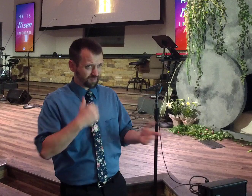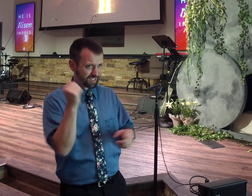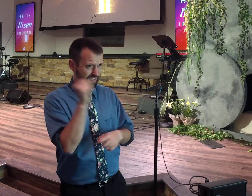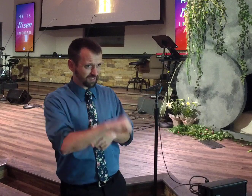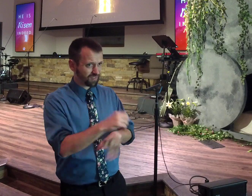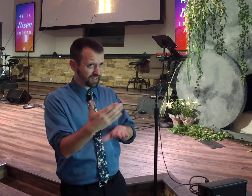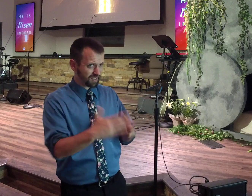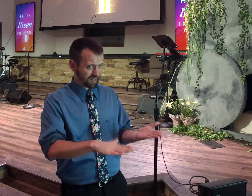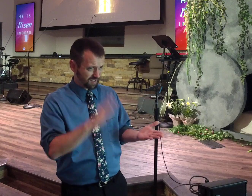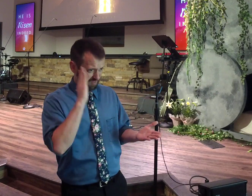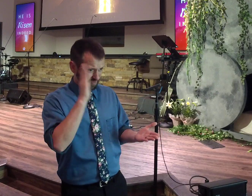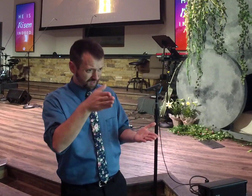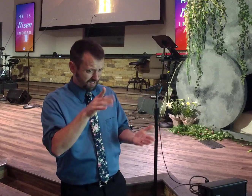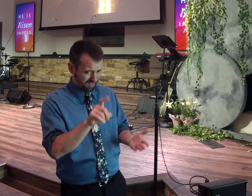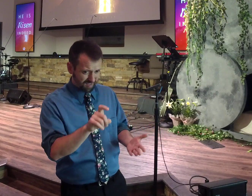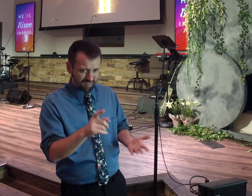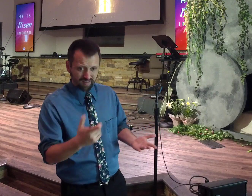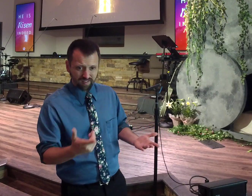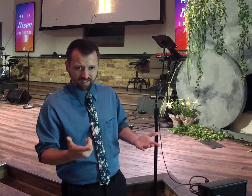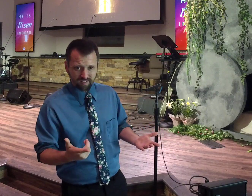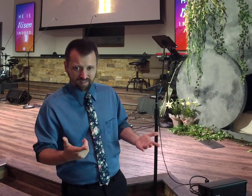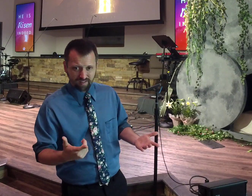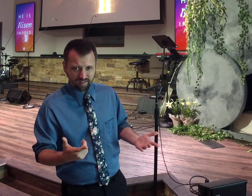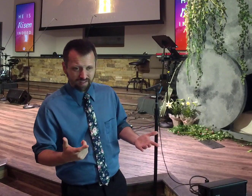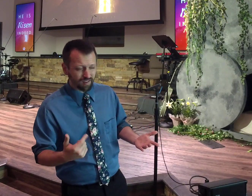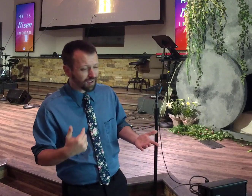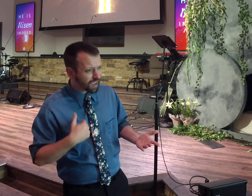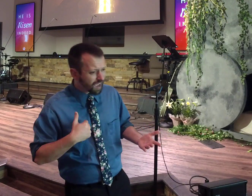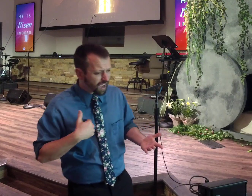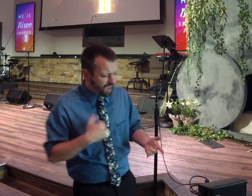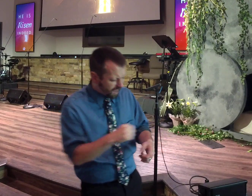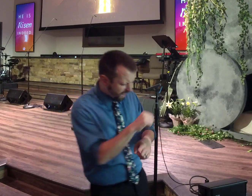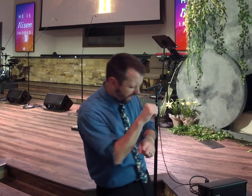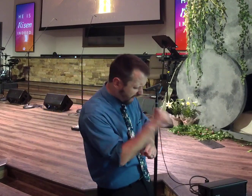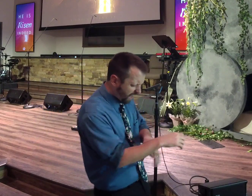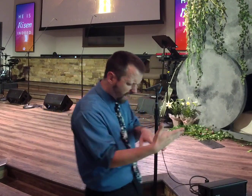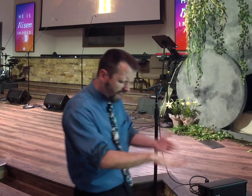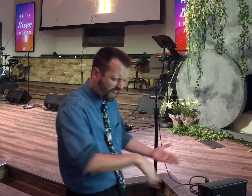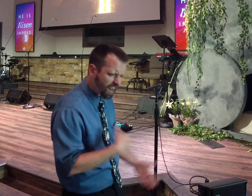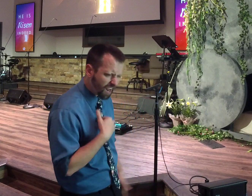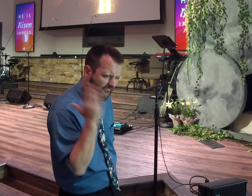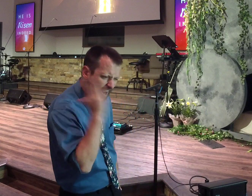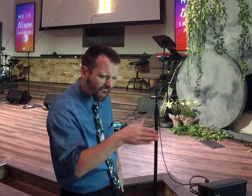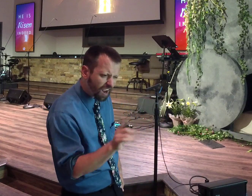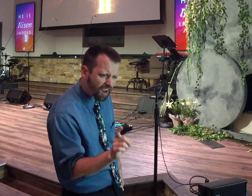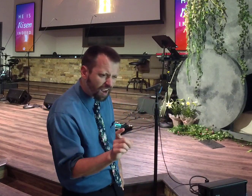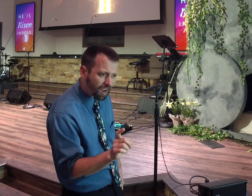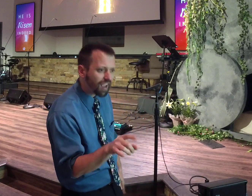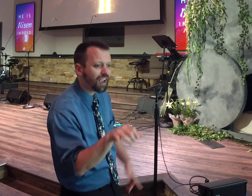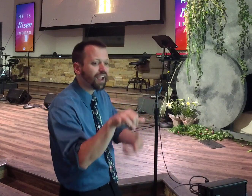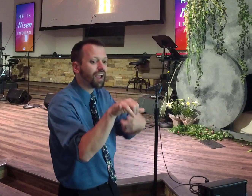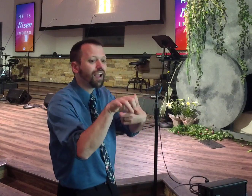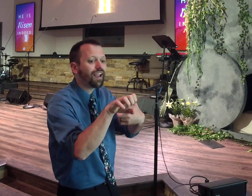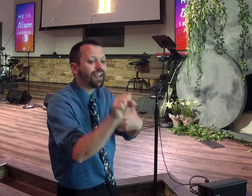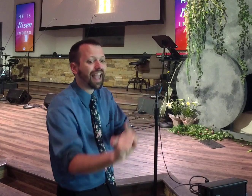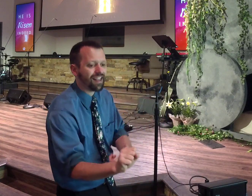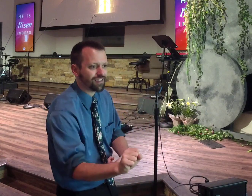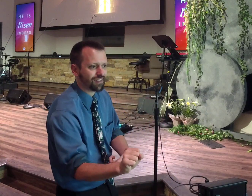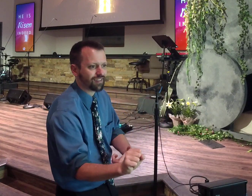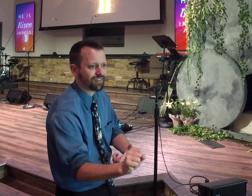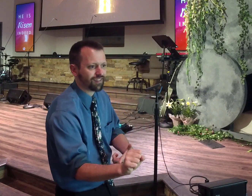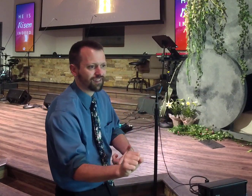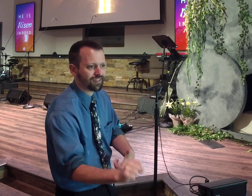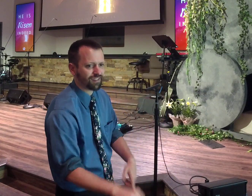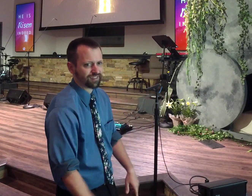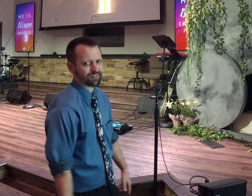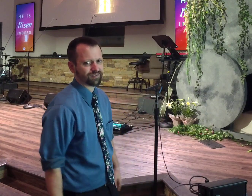death? Will I be able to conquer death? And the answer to that question is yes. The